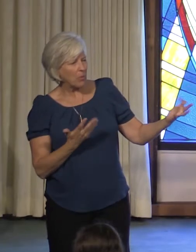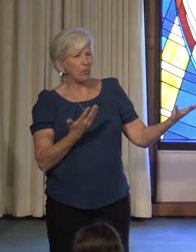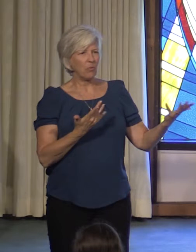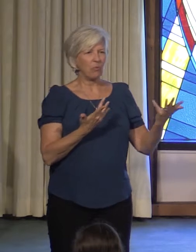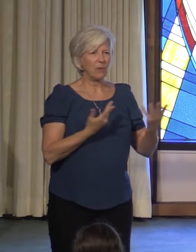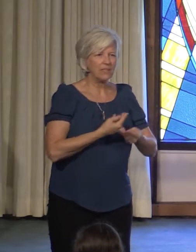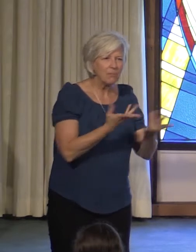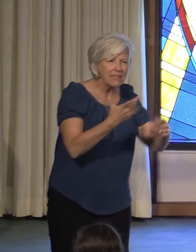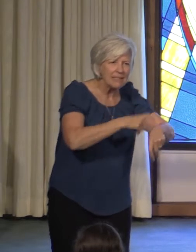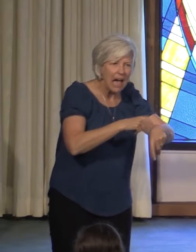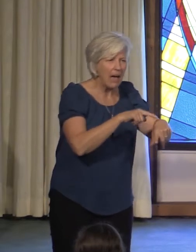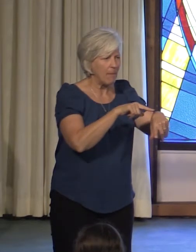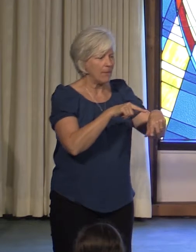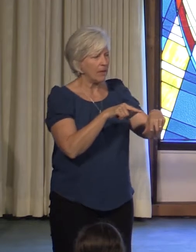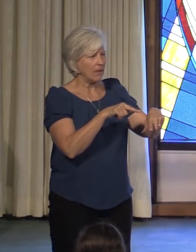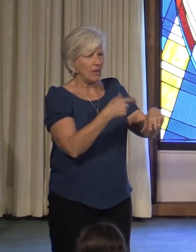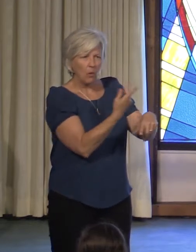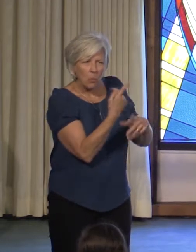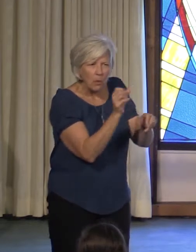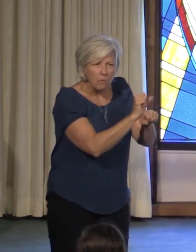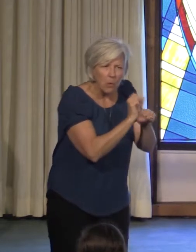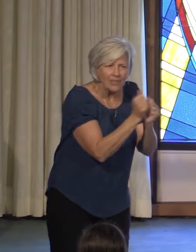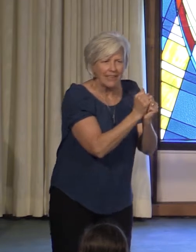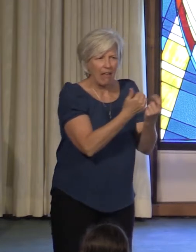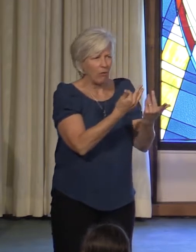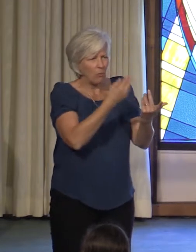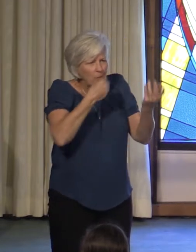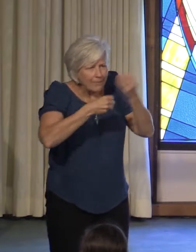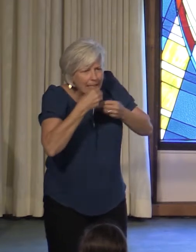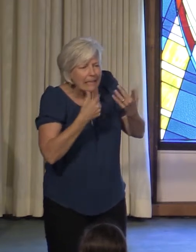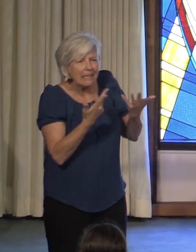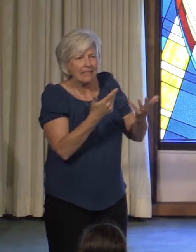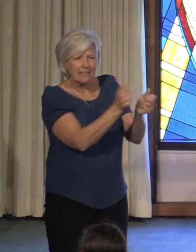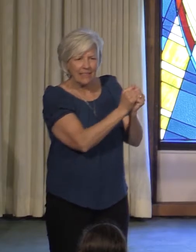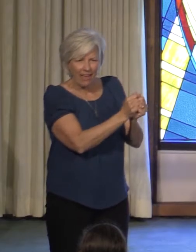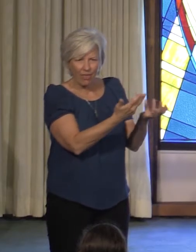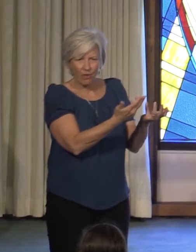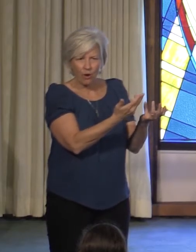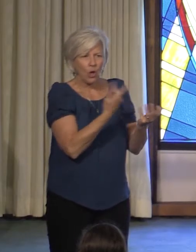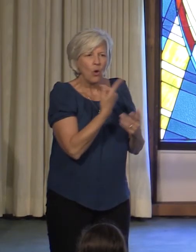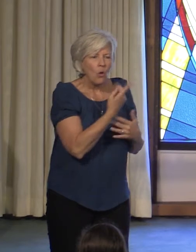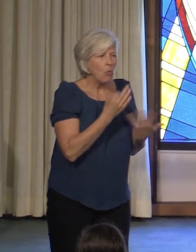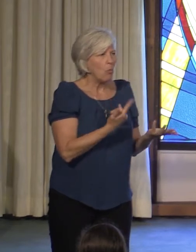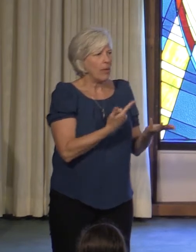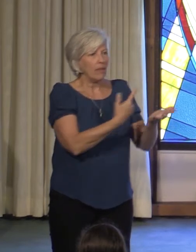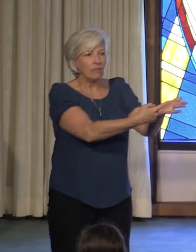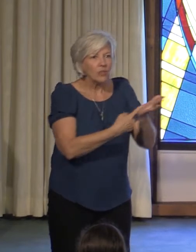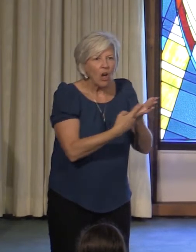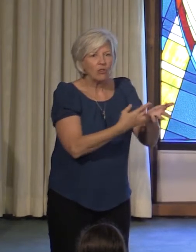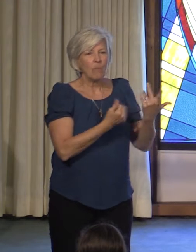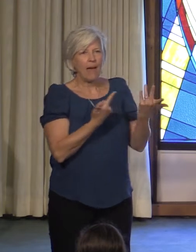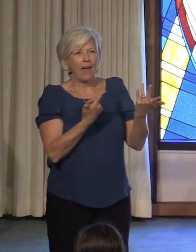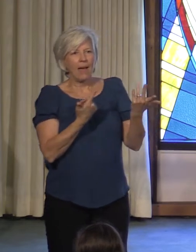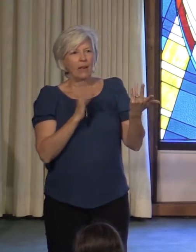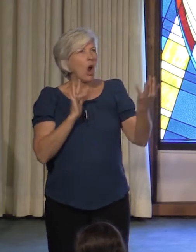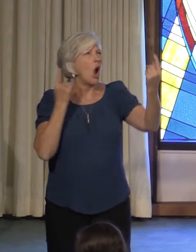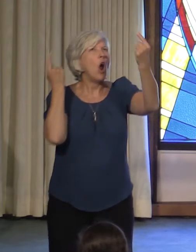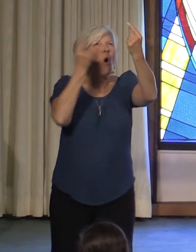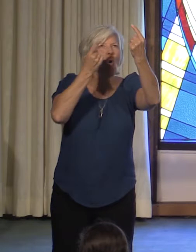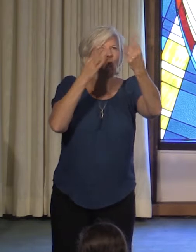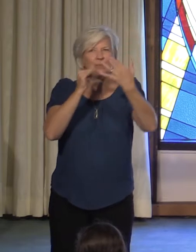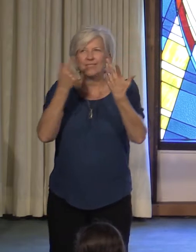together, we've worked on things together, we've eaten meals together, we've talked about our hopes and our dreams and